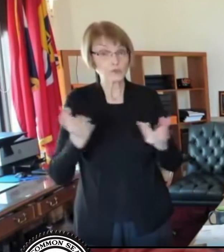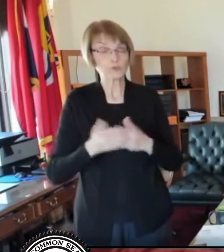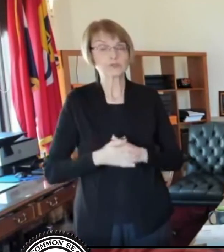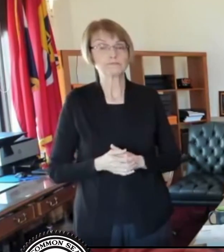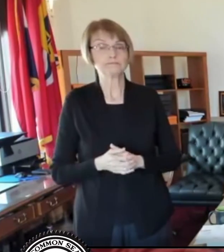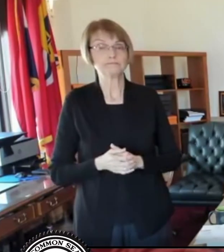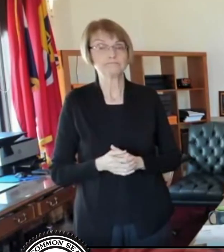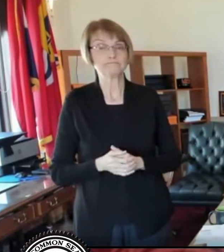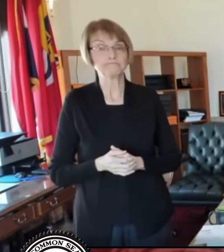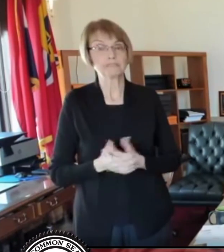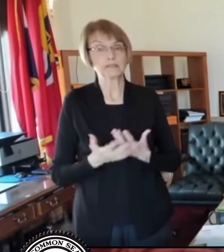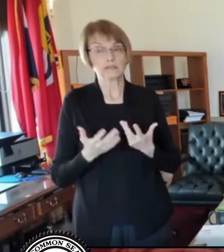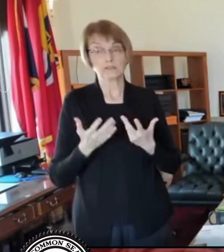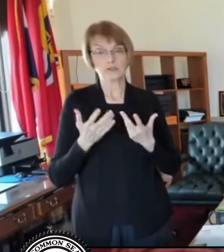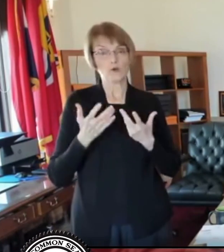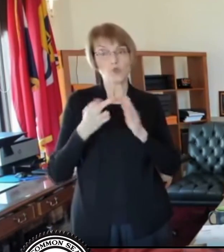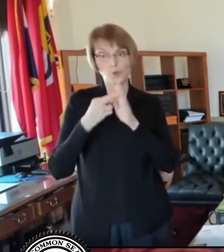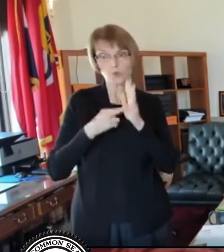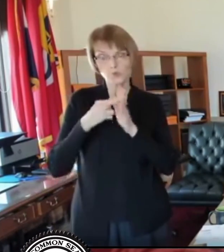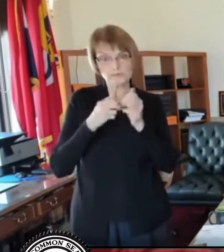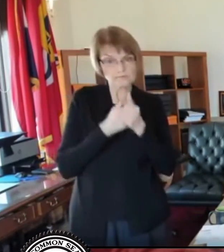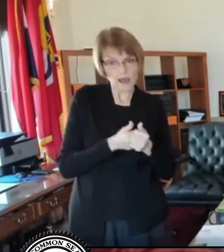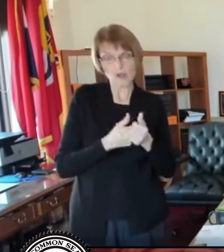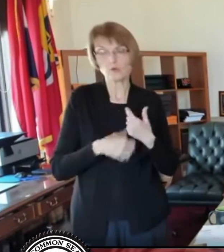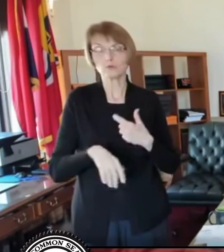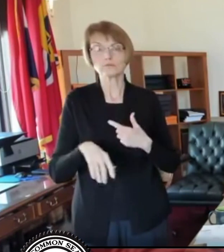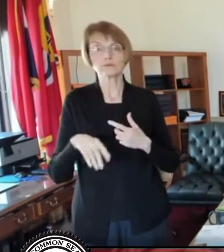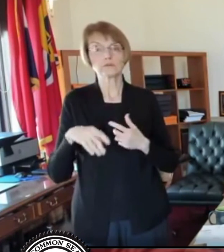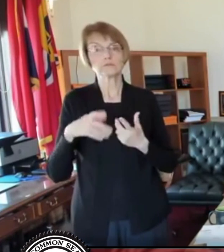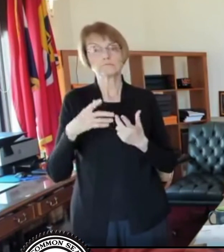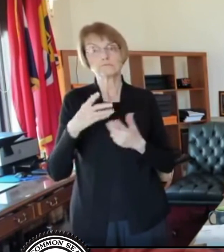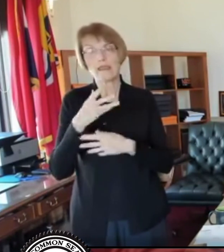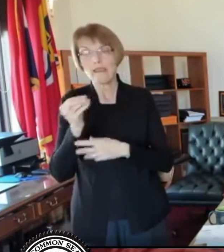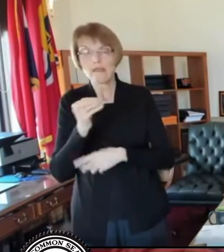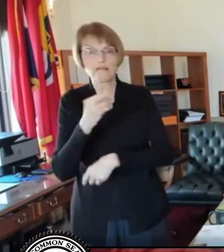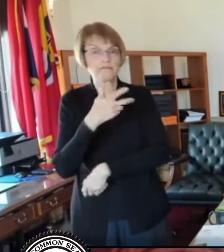You know, the mitigation strategies along with vaccinations